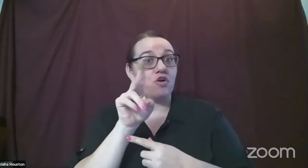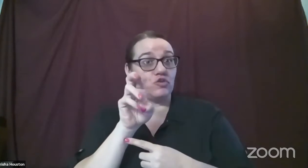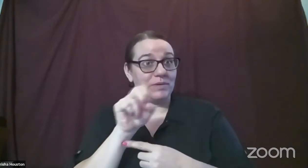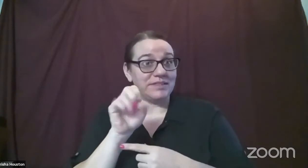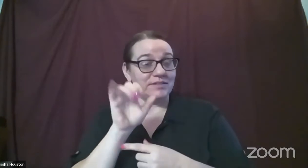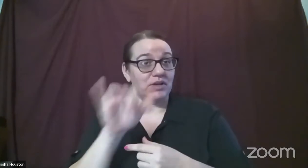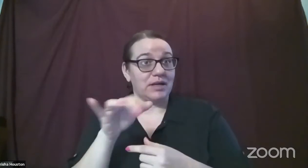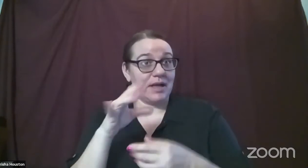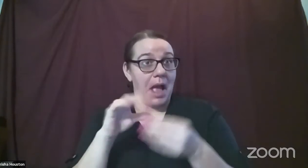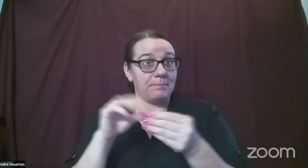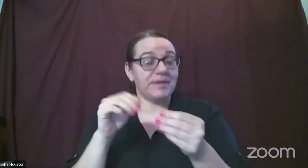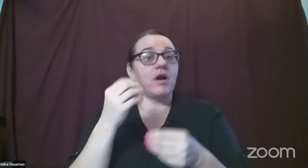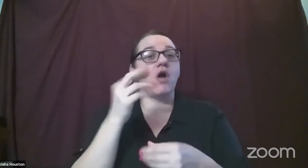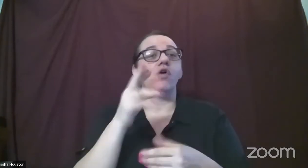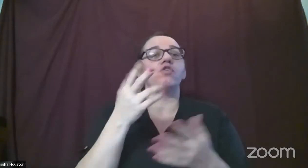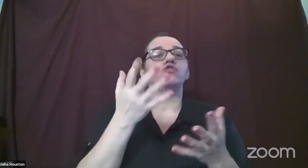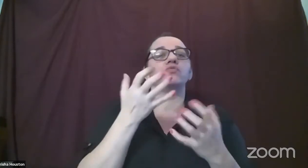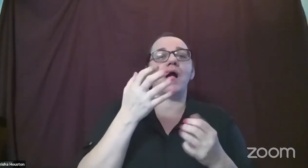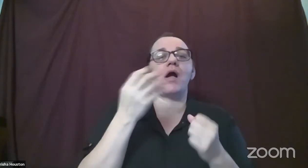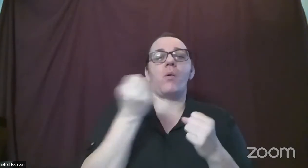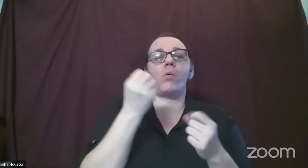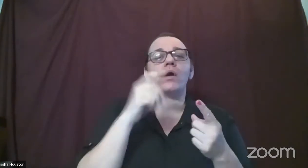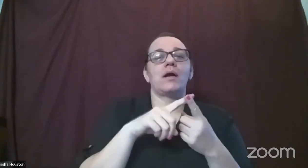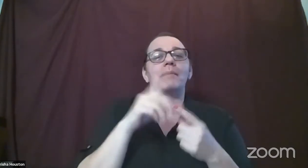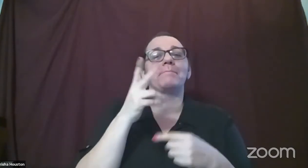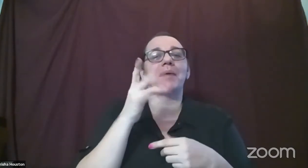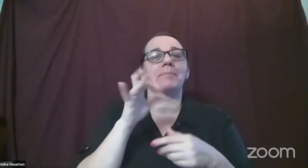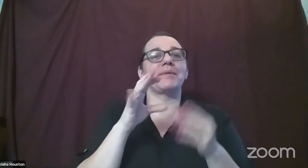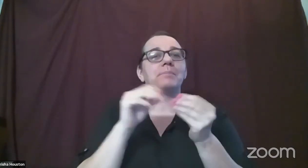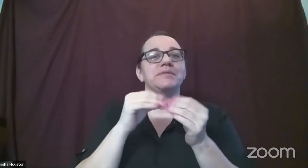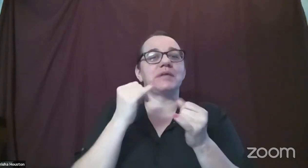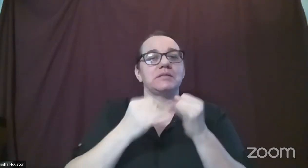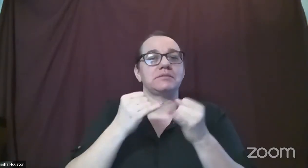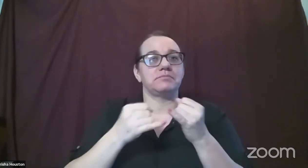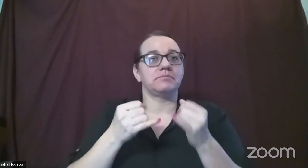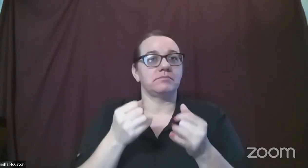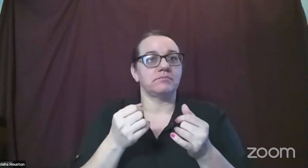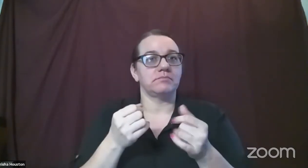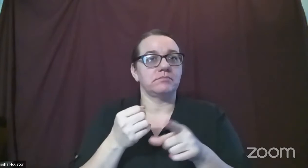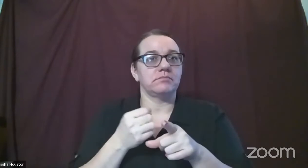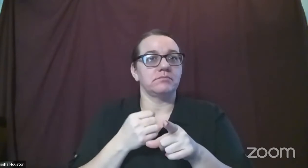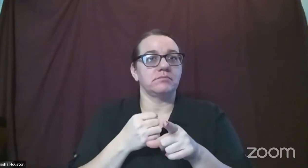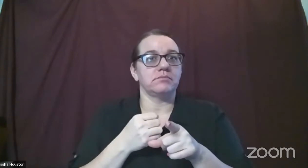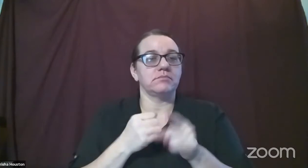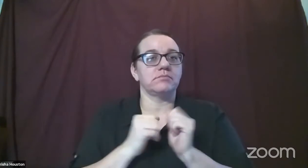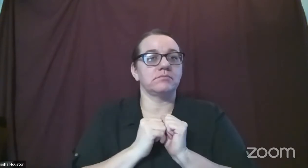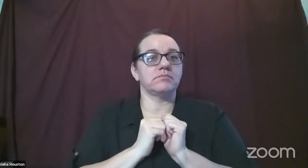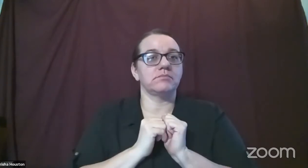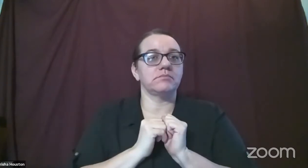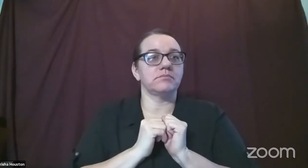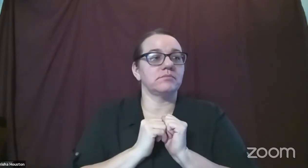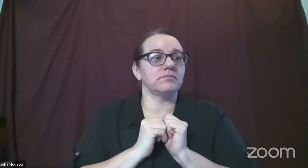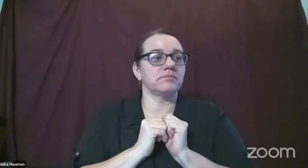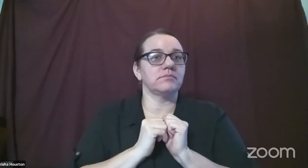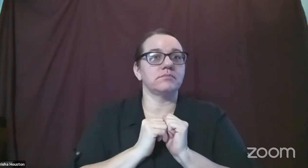I do want to address that comment, but we can hold off until public comments at the